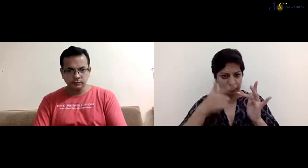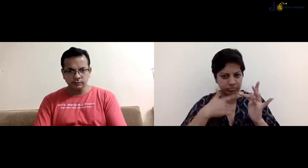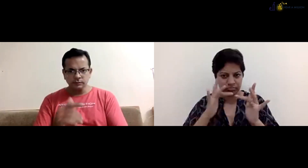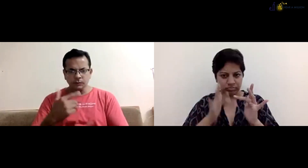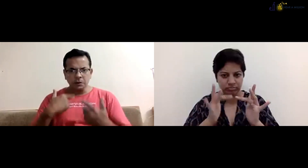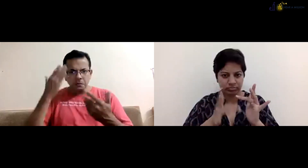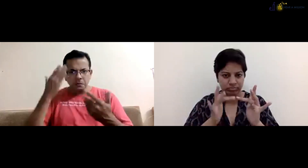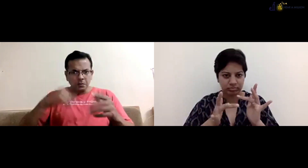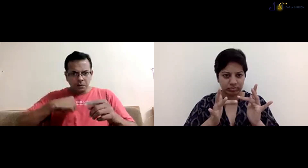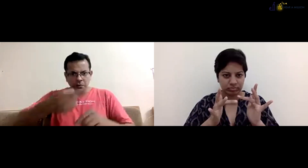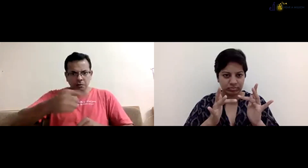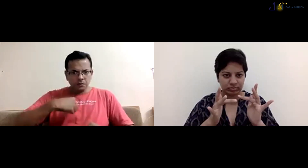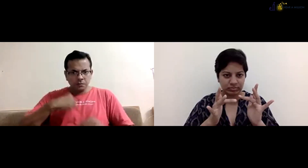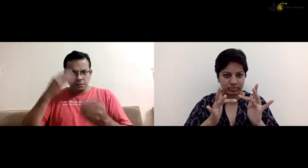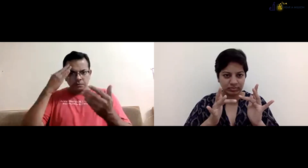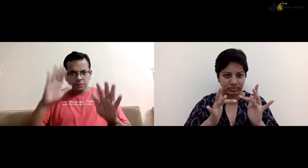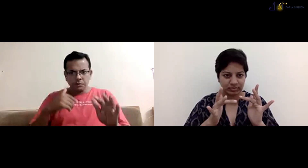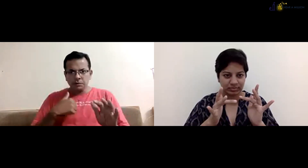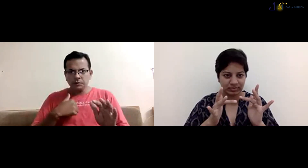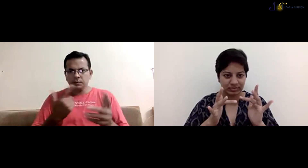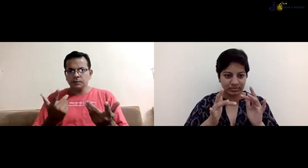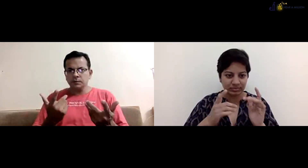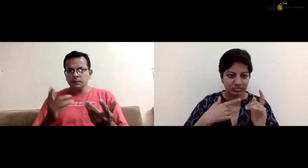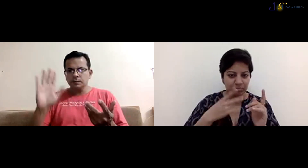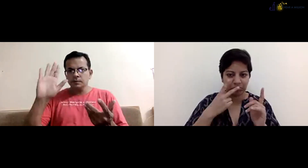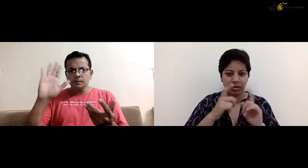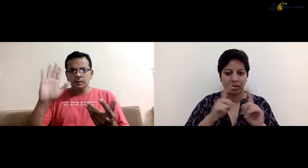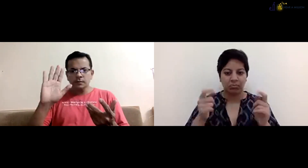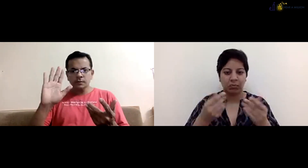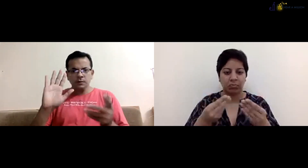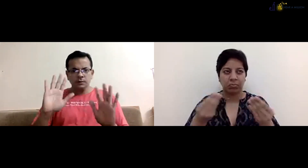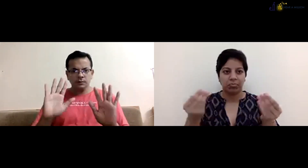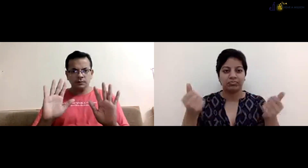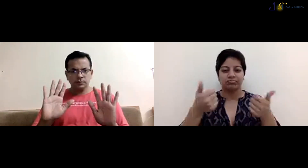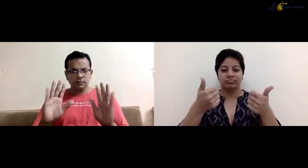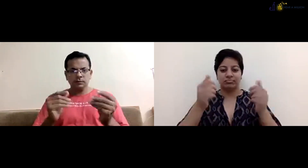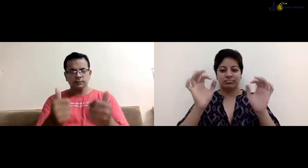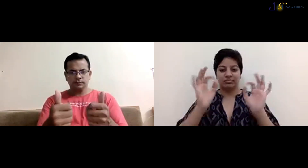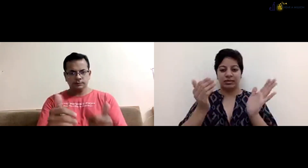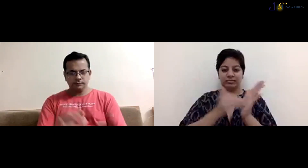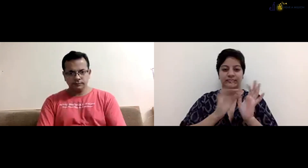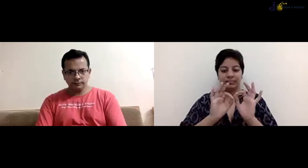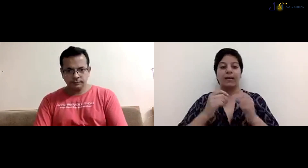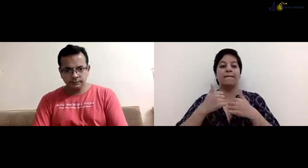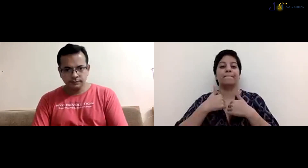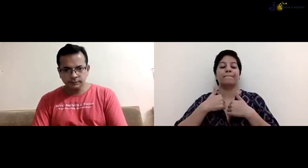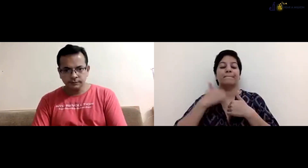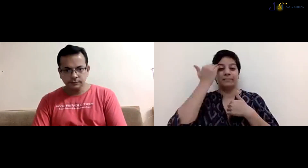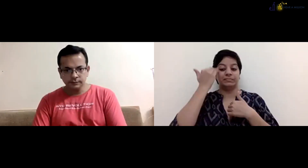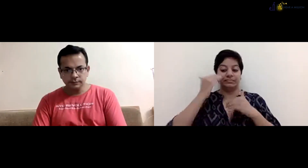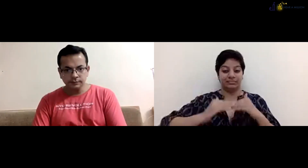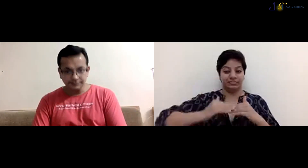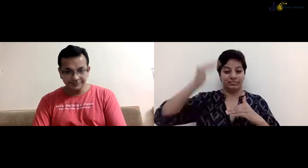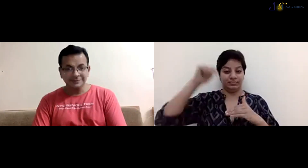Yes. So, is there an internet problem? I don't know about from my side. Yes, maybe